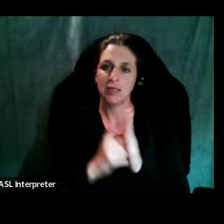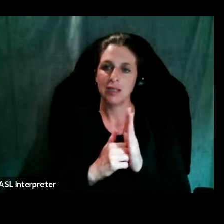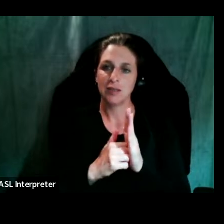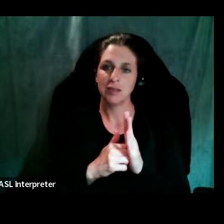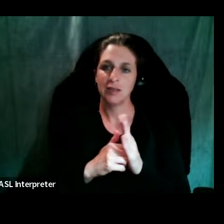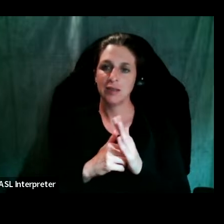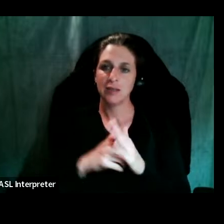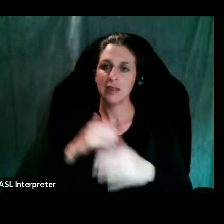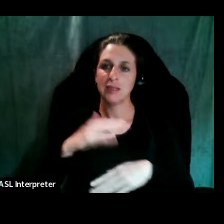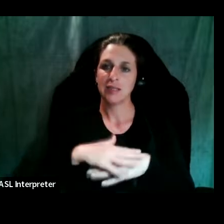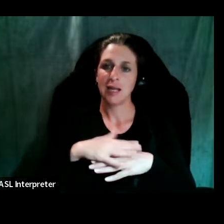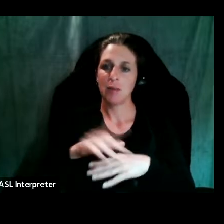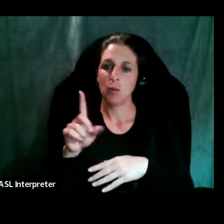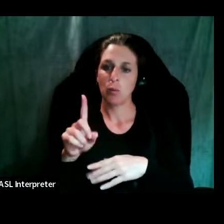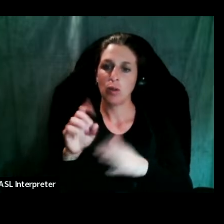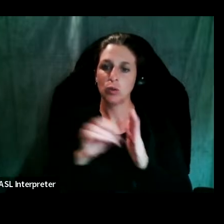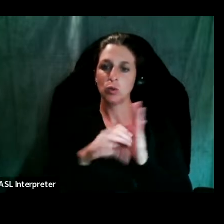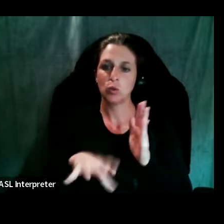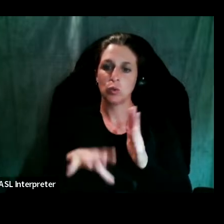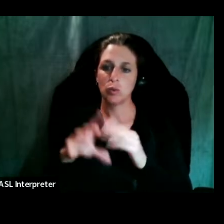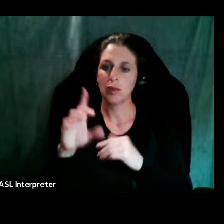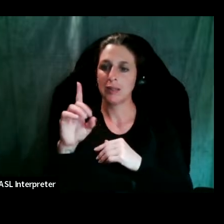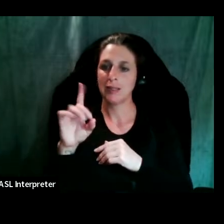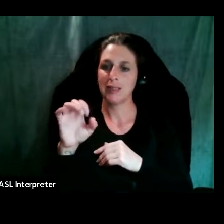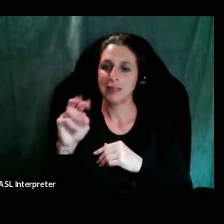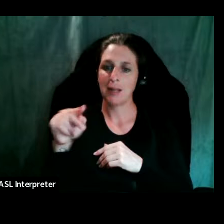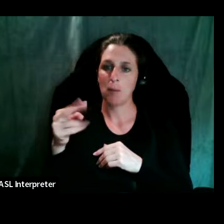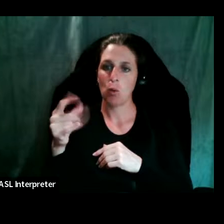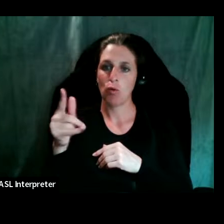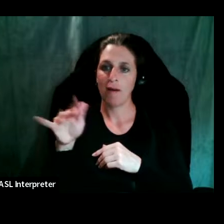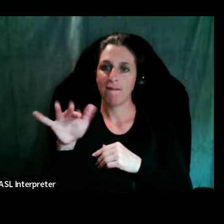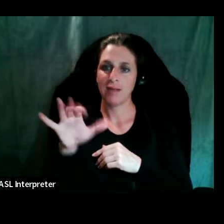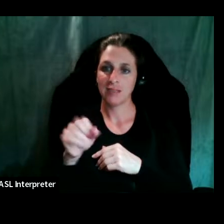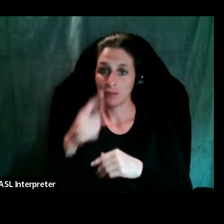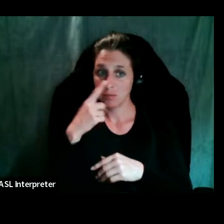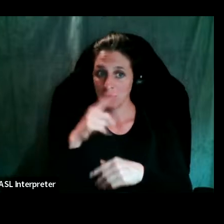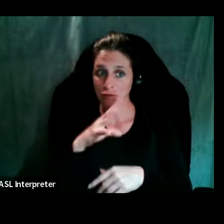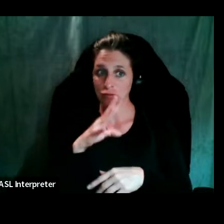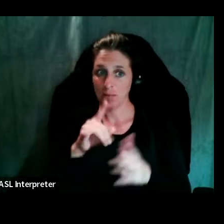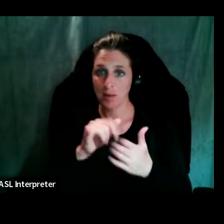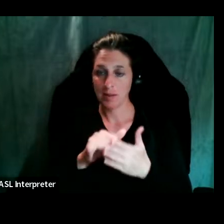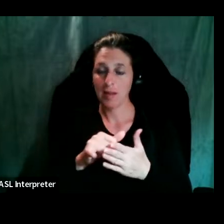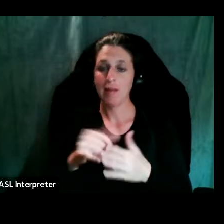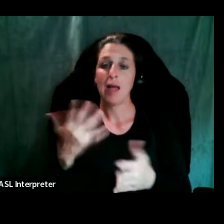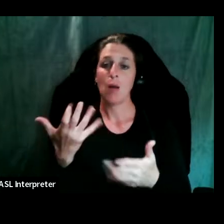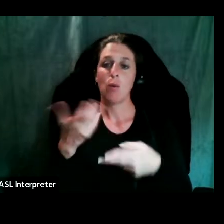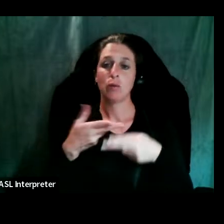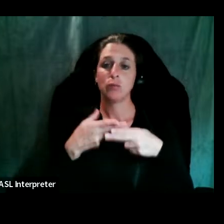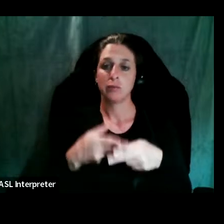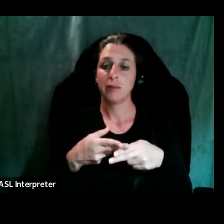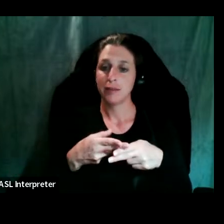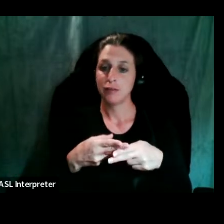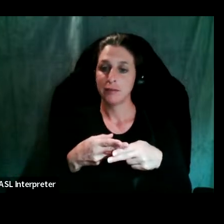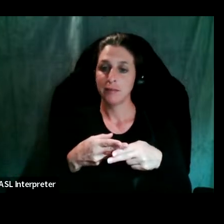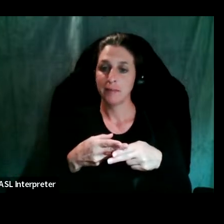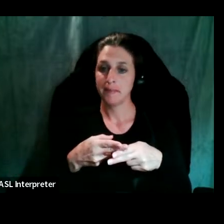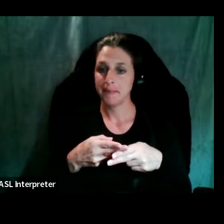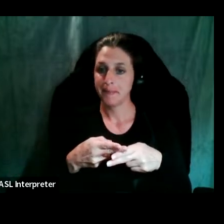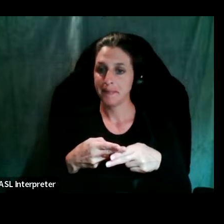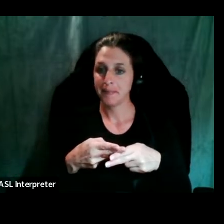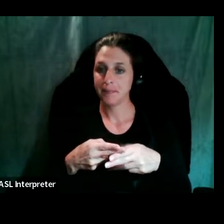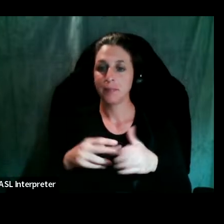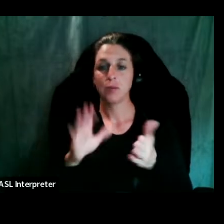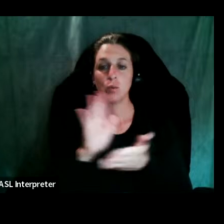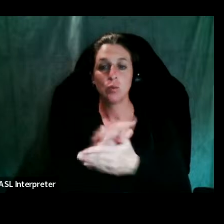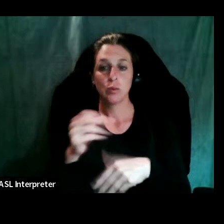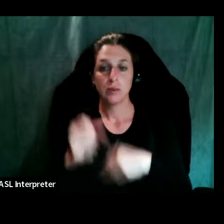Table 1, student demographics. So can I talk about that for a minute? Absolutely. Okay. I just wanted to mention that school